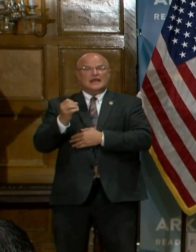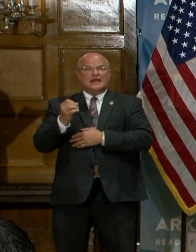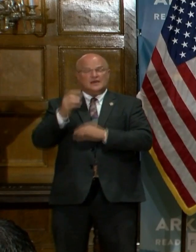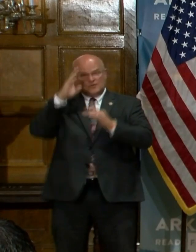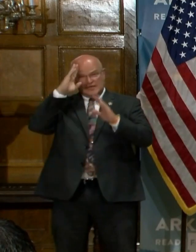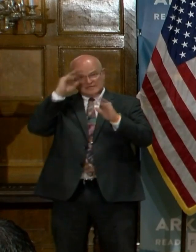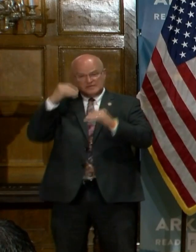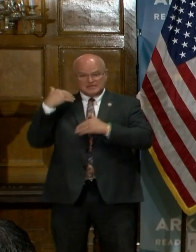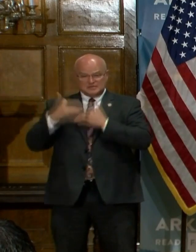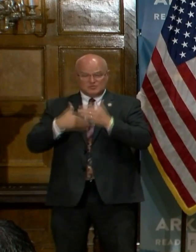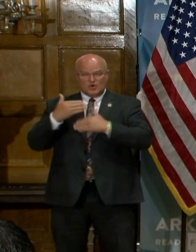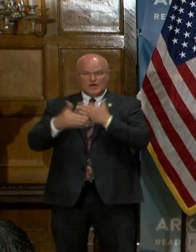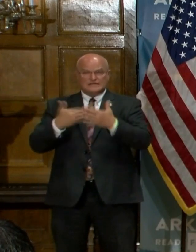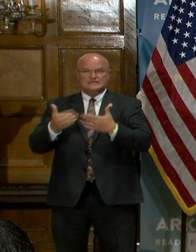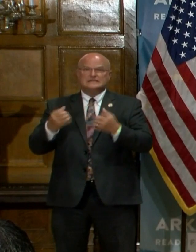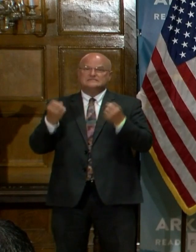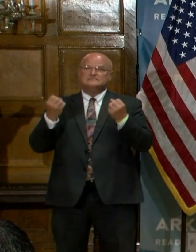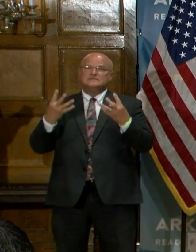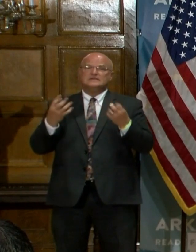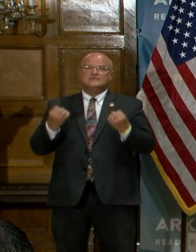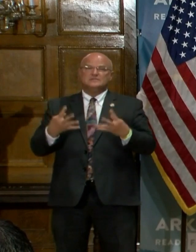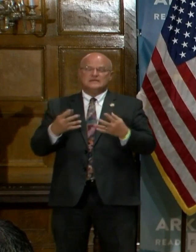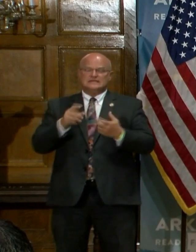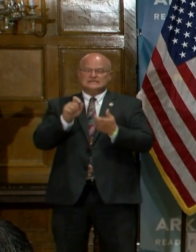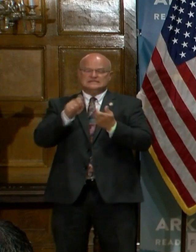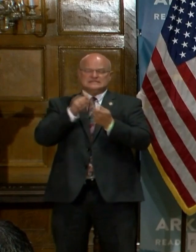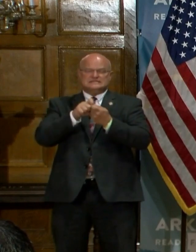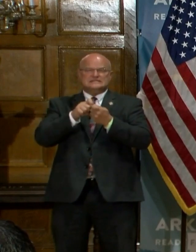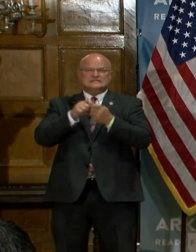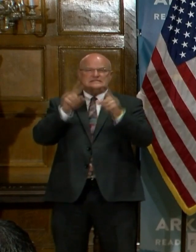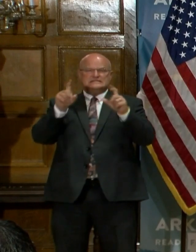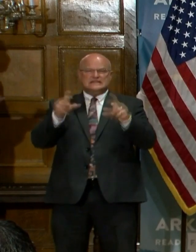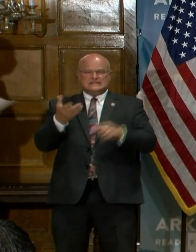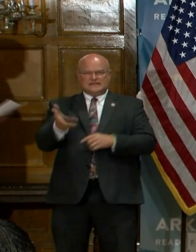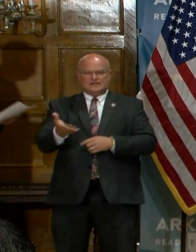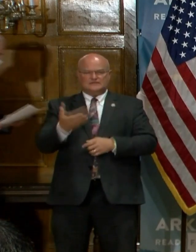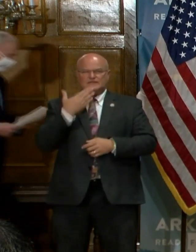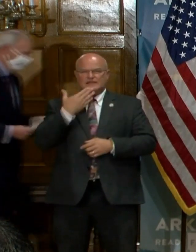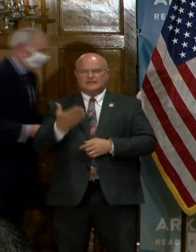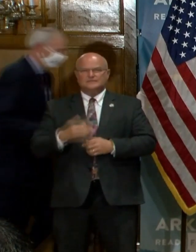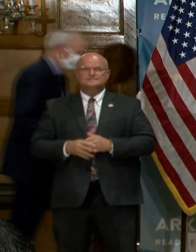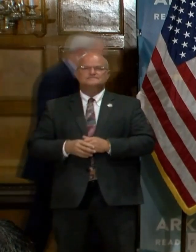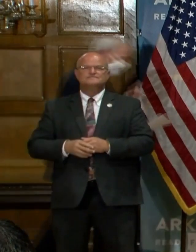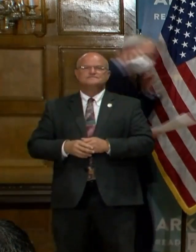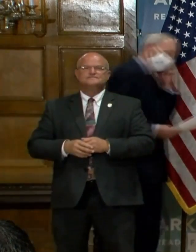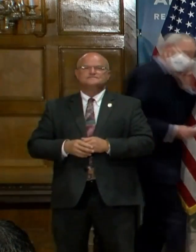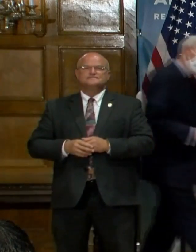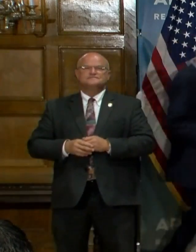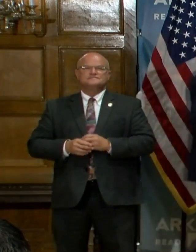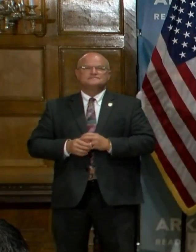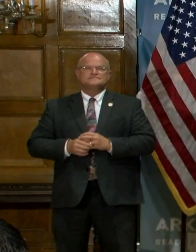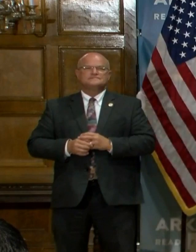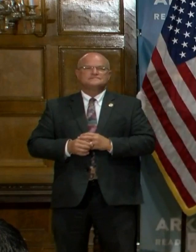we expect to process a significant number of specimens at that site. Thank you.